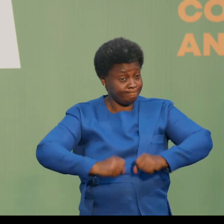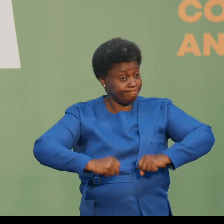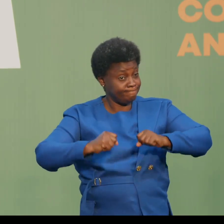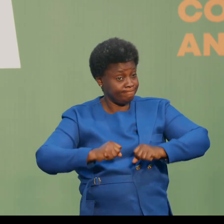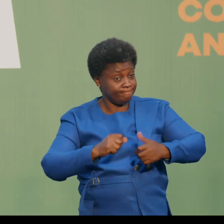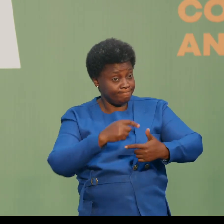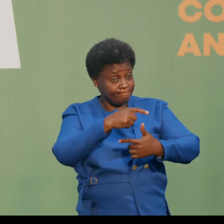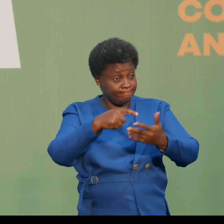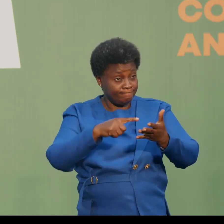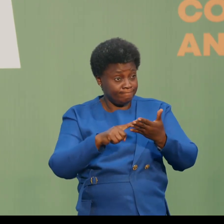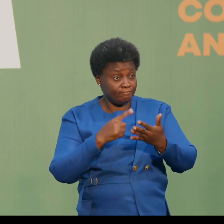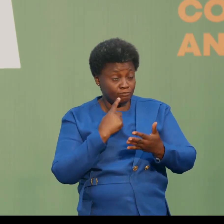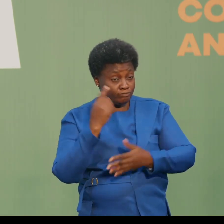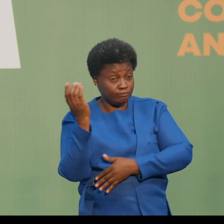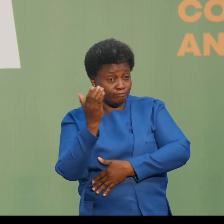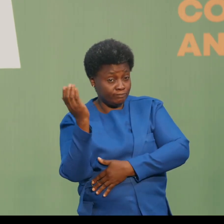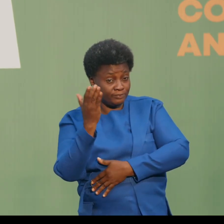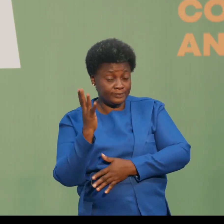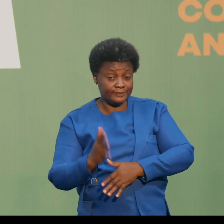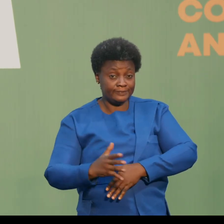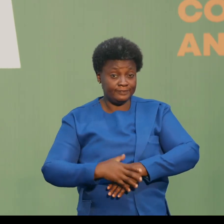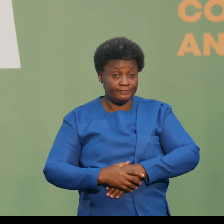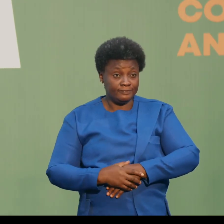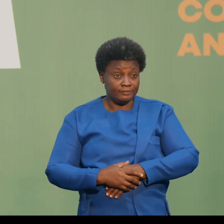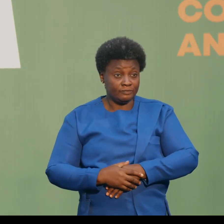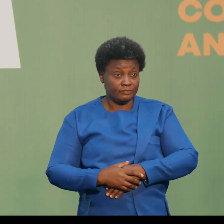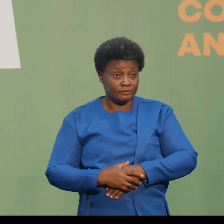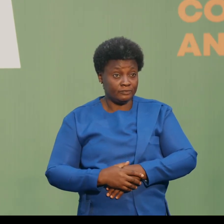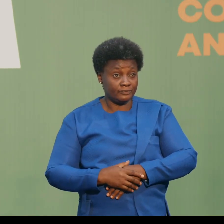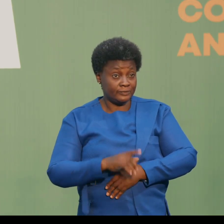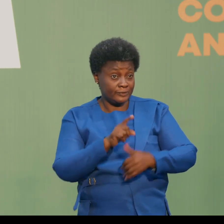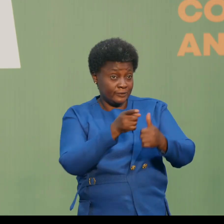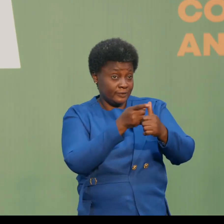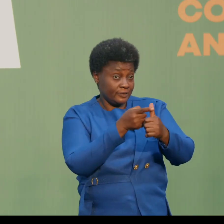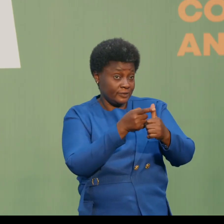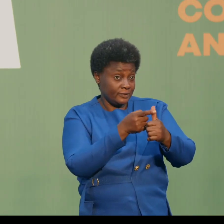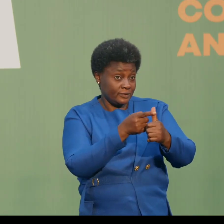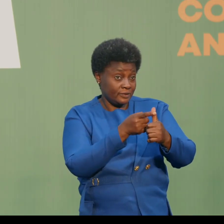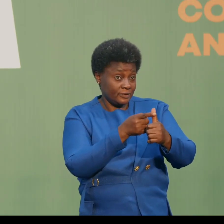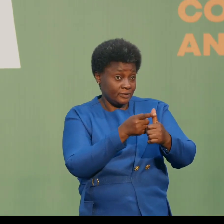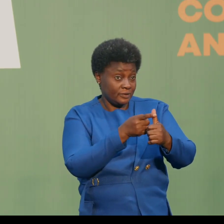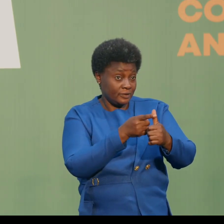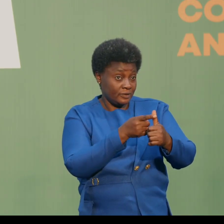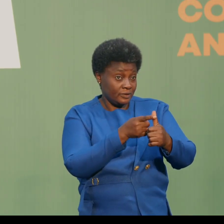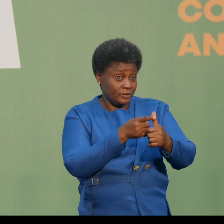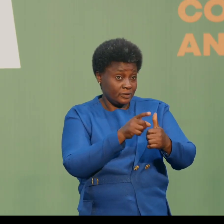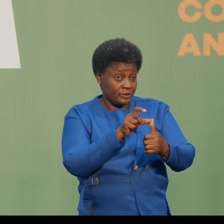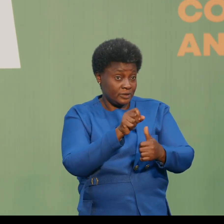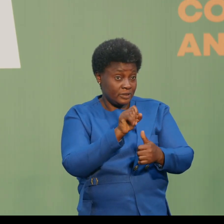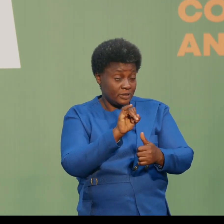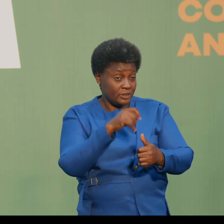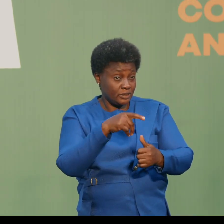the first speaker. The first speaker is Ms. Christophe Adjovi